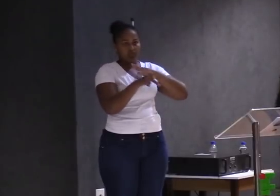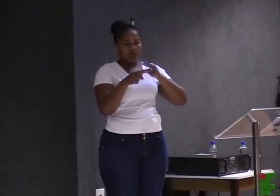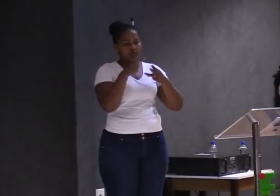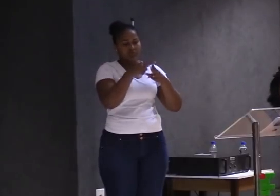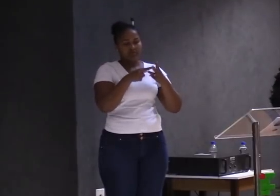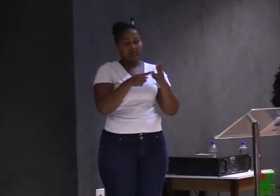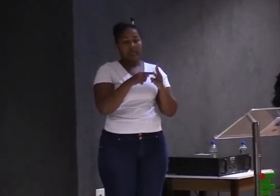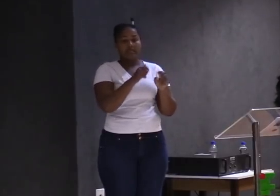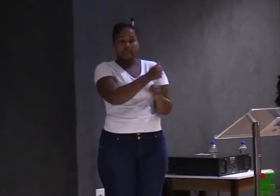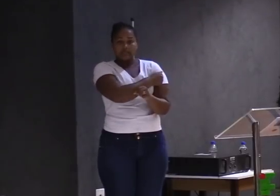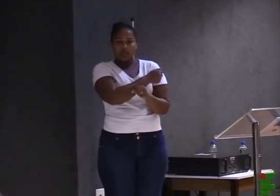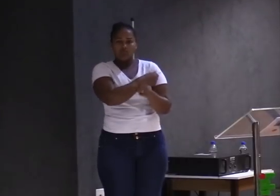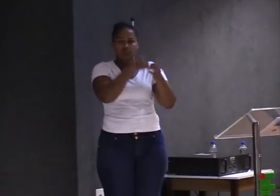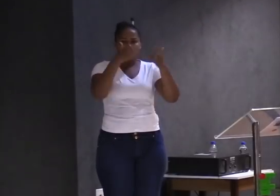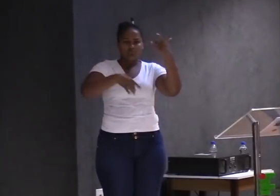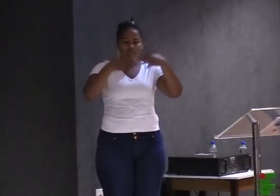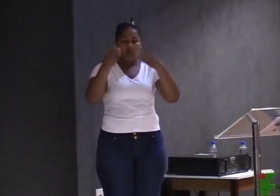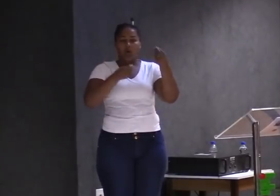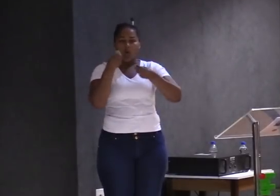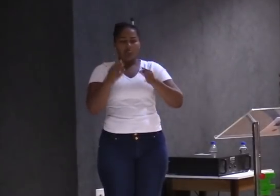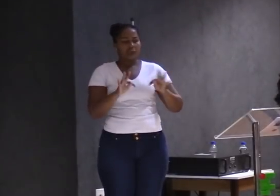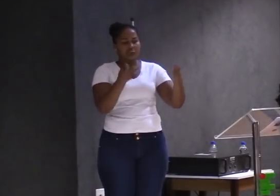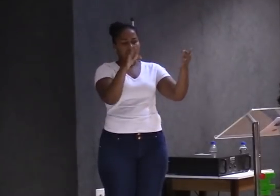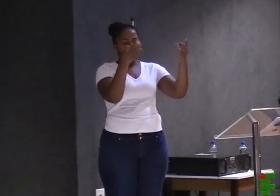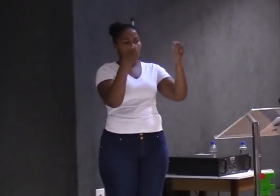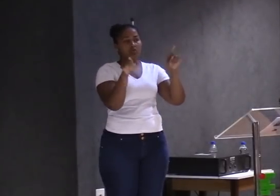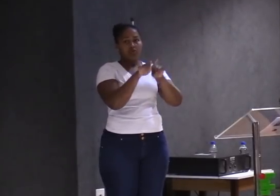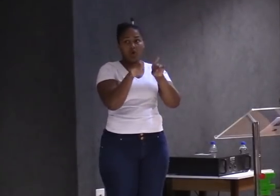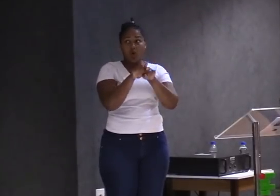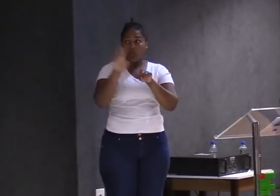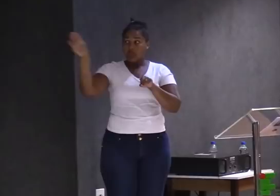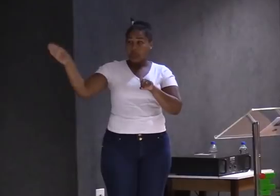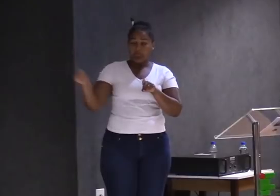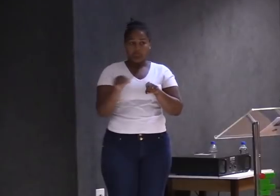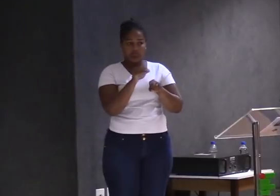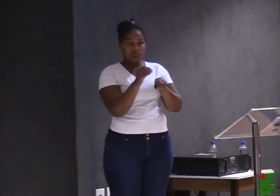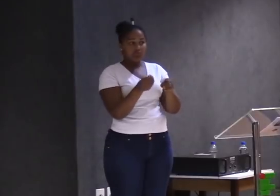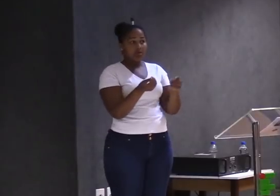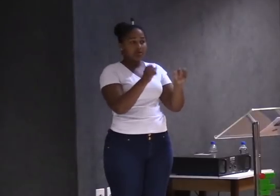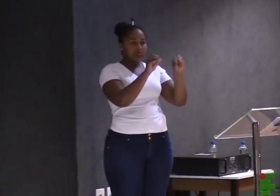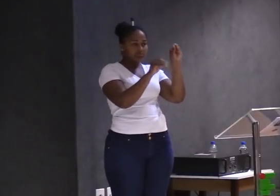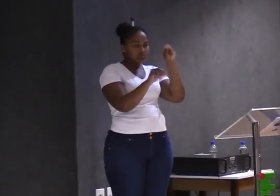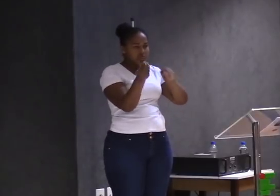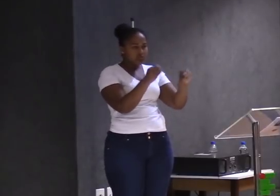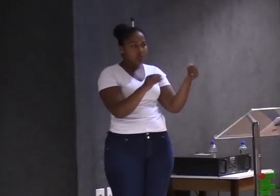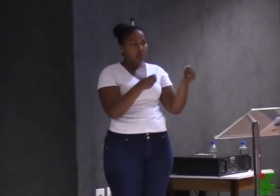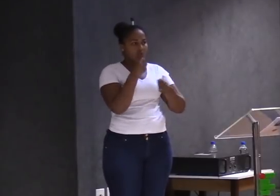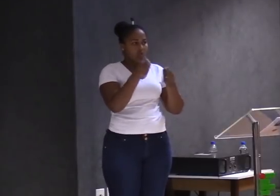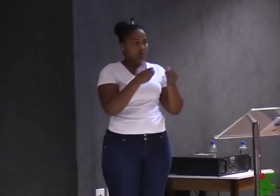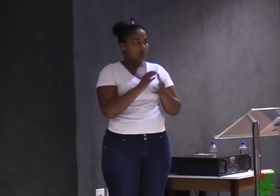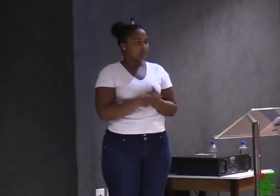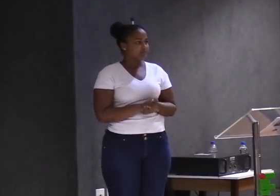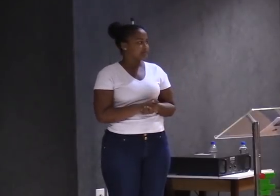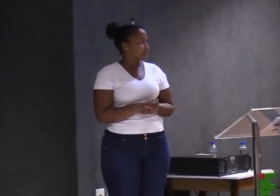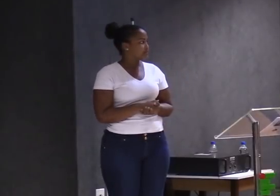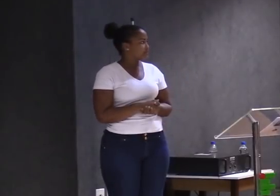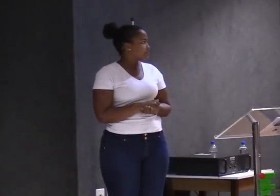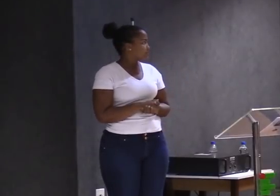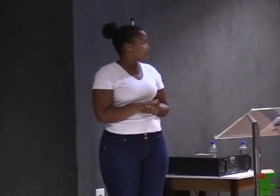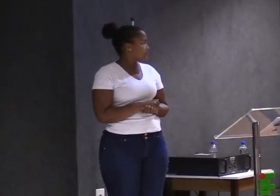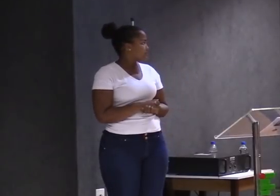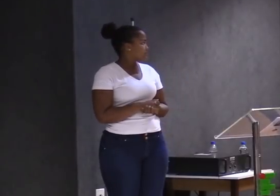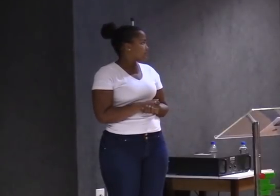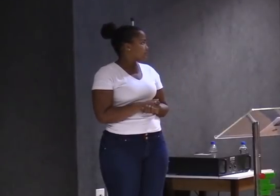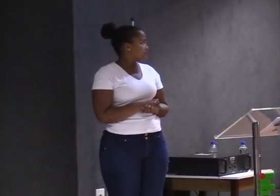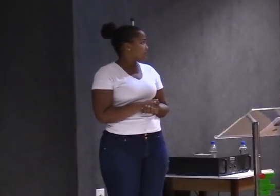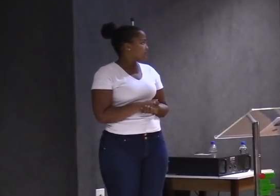da tecnologia, né, e como eles aplicaram isso. And you had the experience of Kahoot, perhaps not